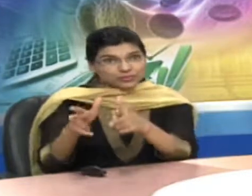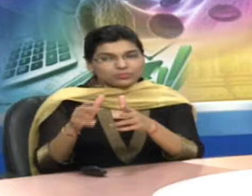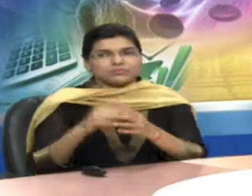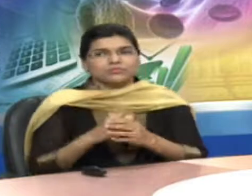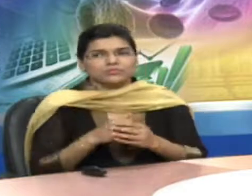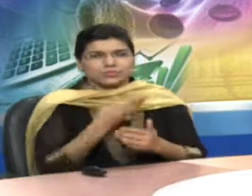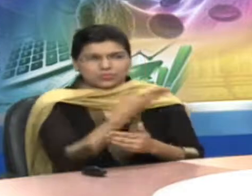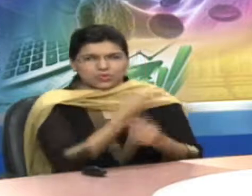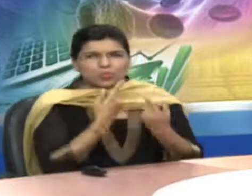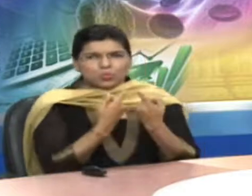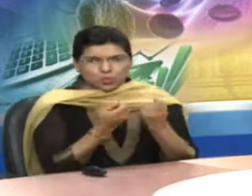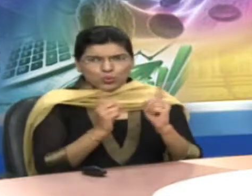And then he said,